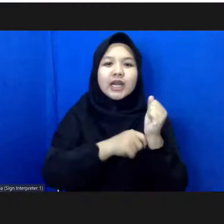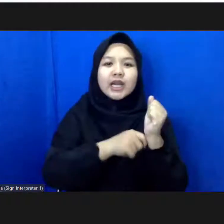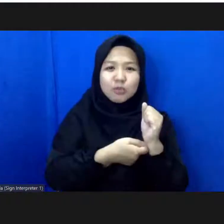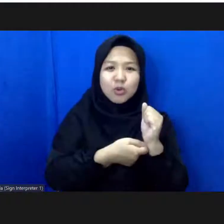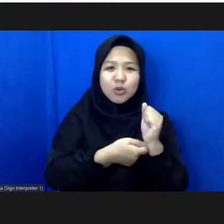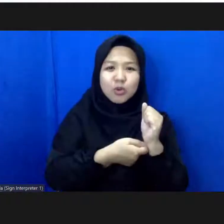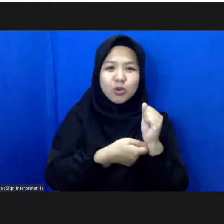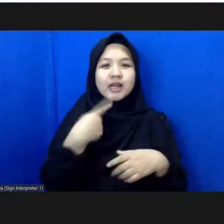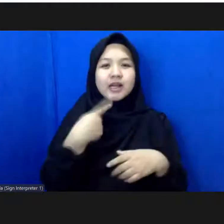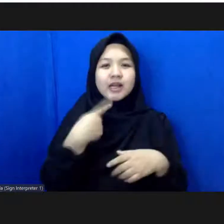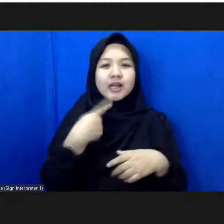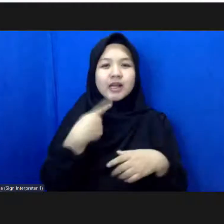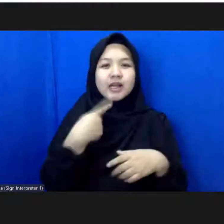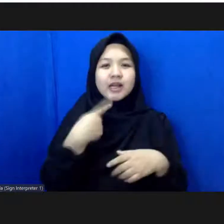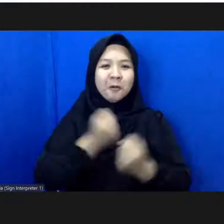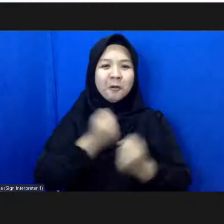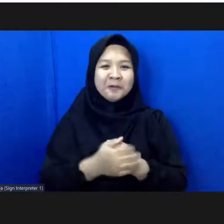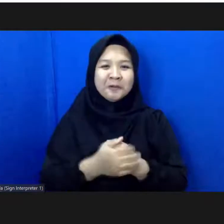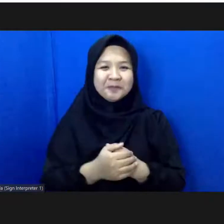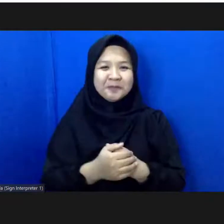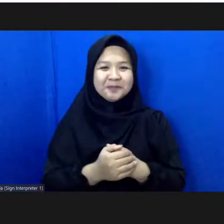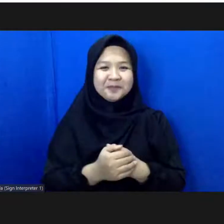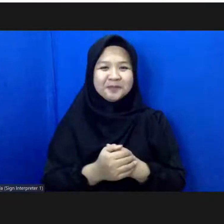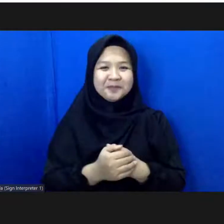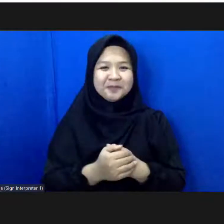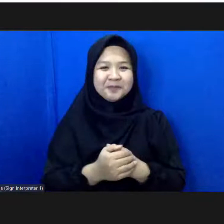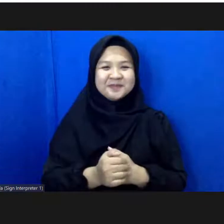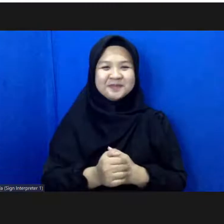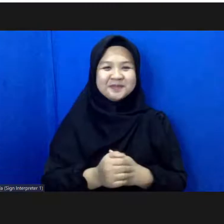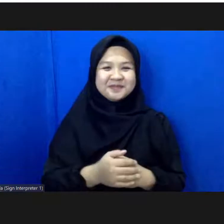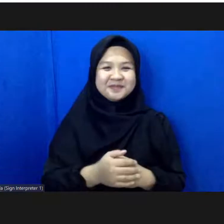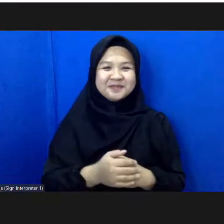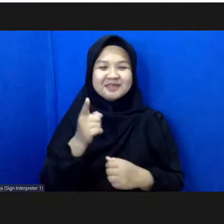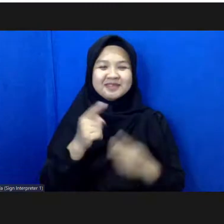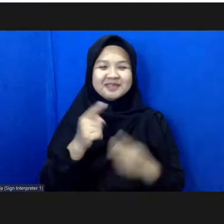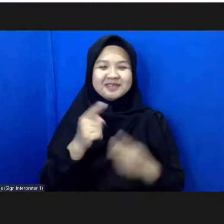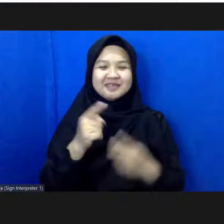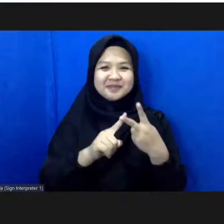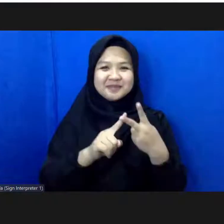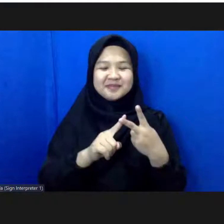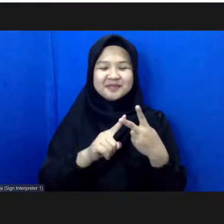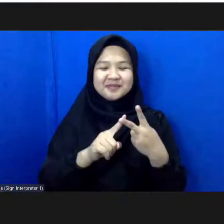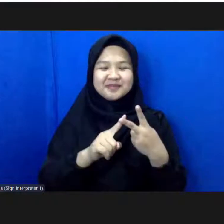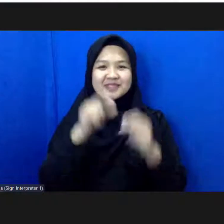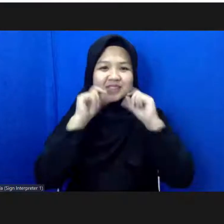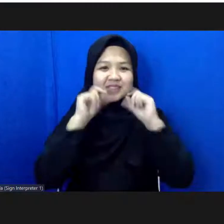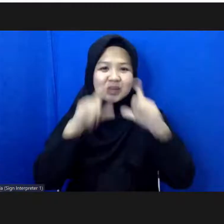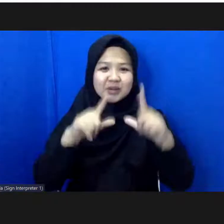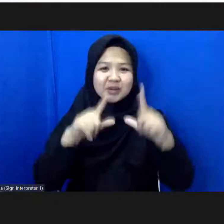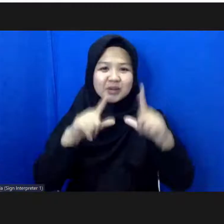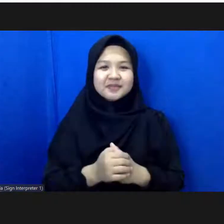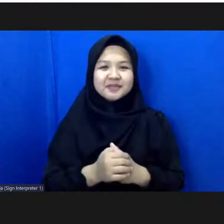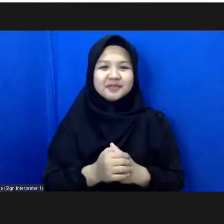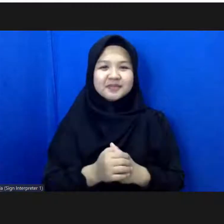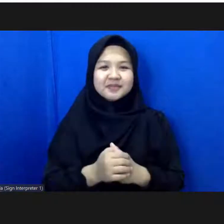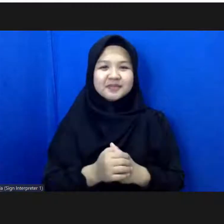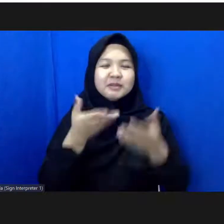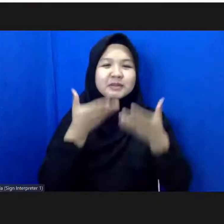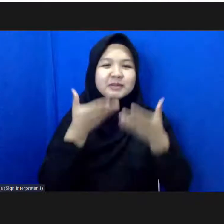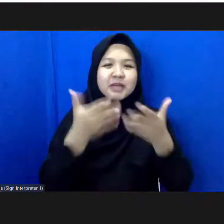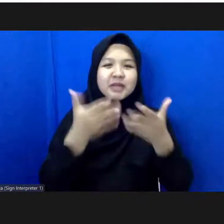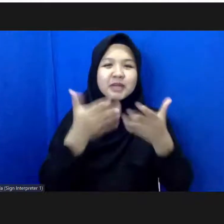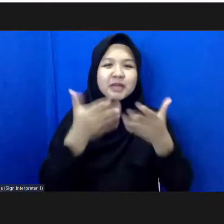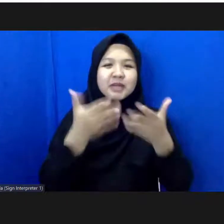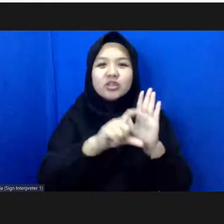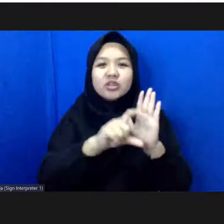we are doing within the community. So that's a second intervention. Just to give you an example of our